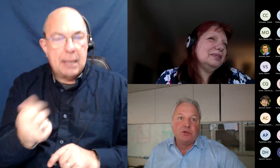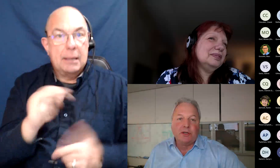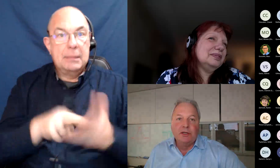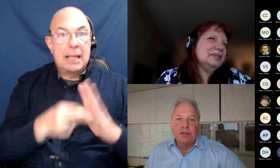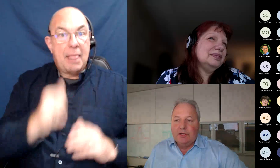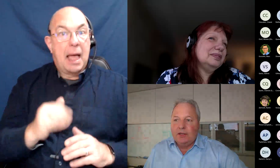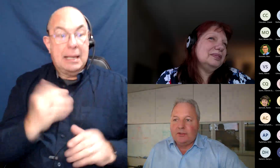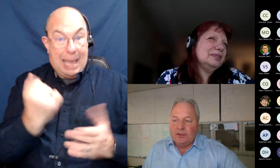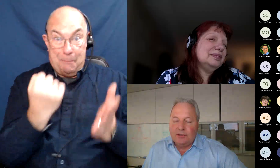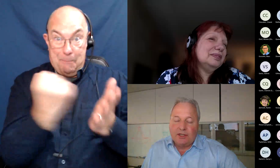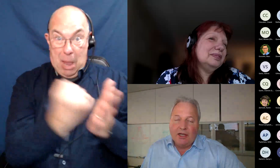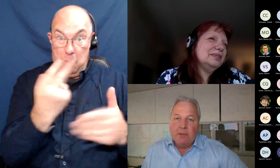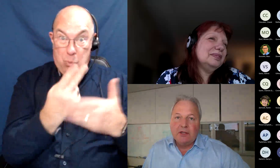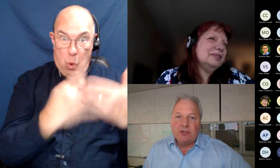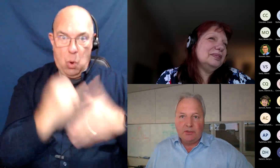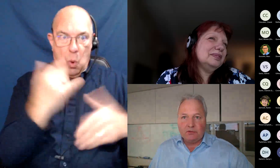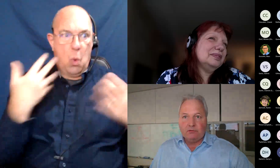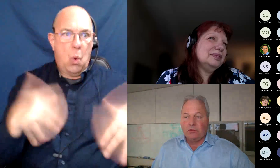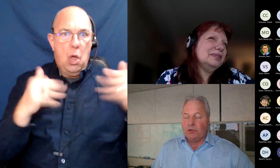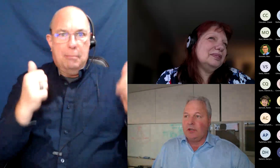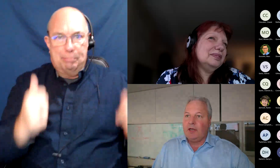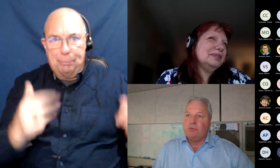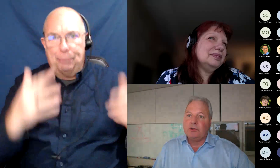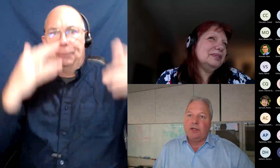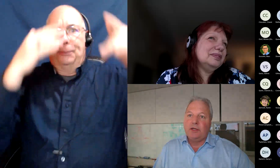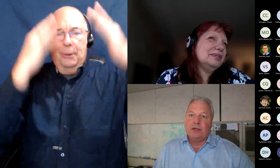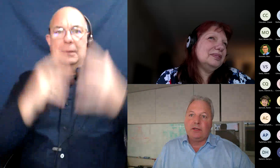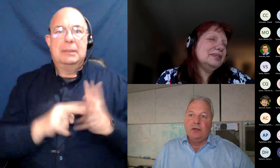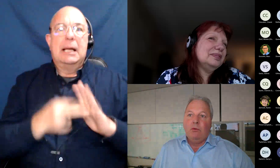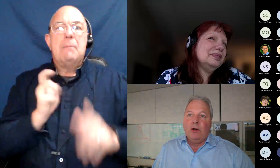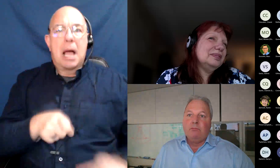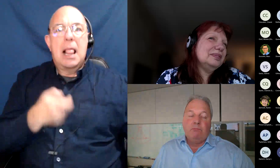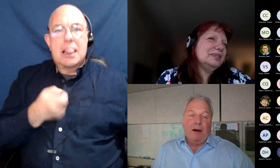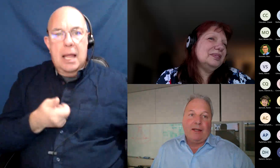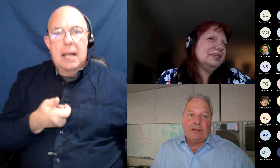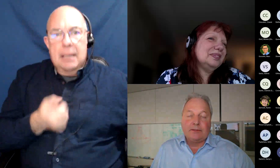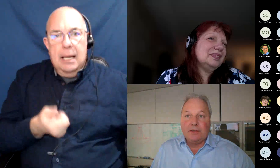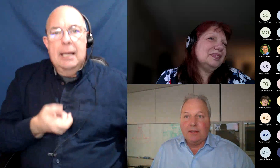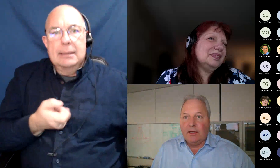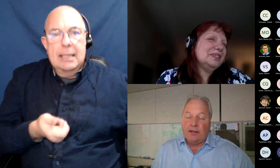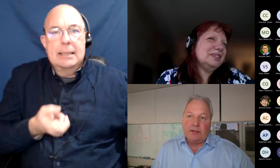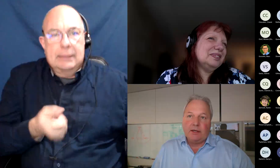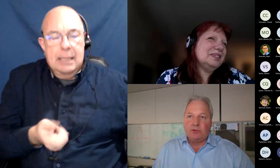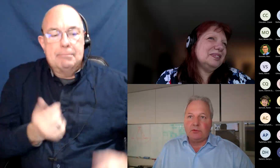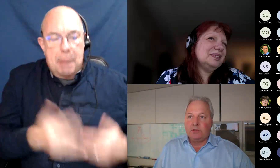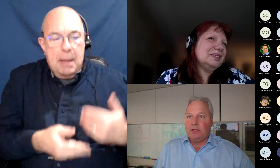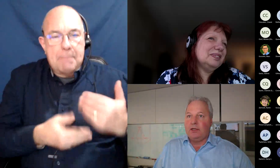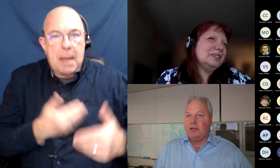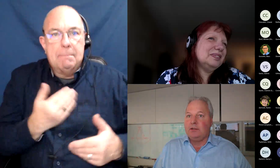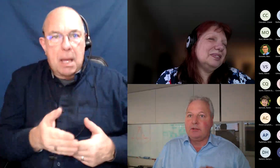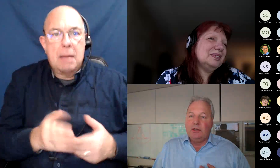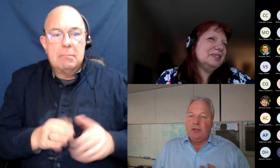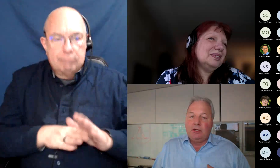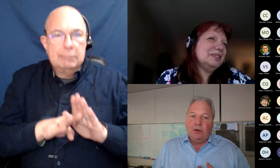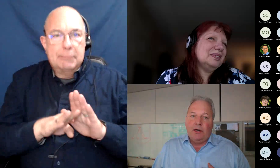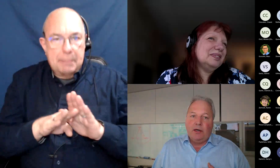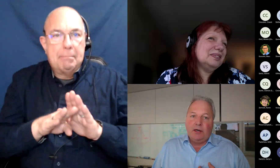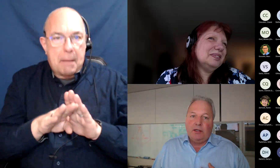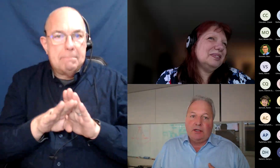what we're doing. It's an immense piece of work, and we're taking it one bite at a time. So today